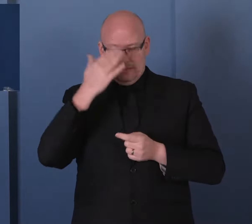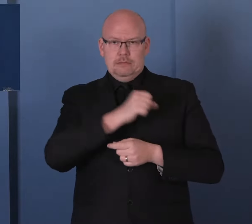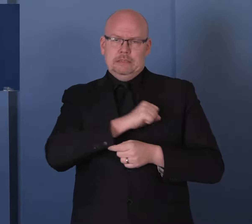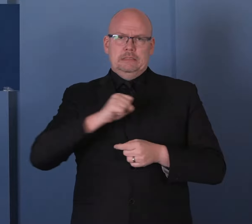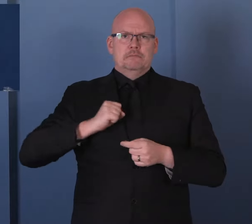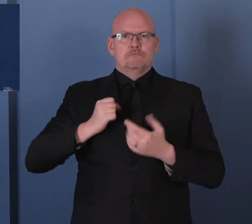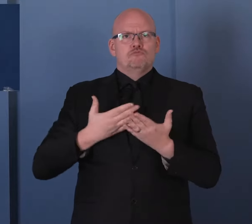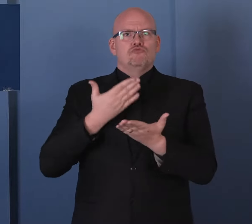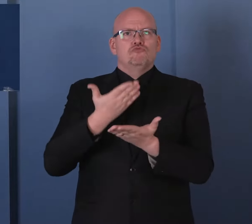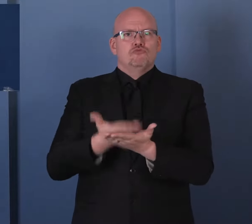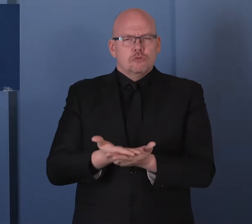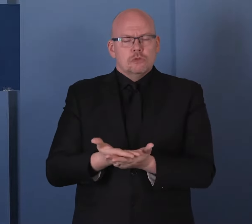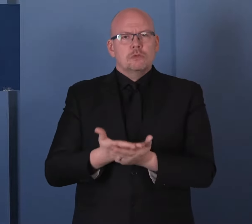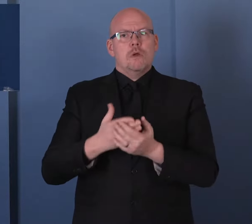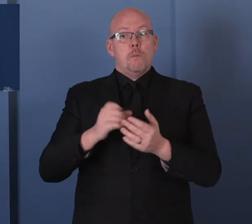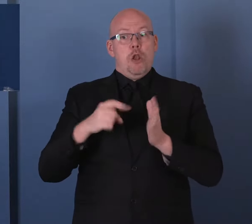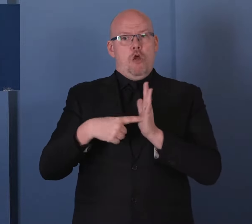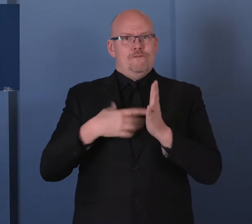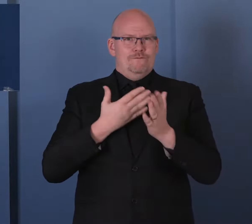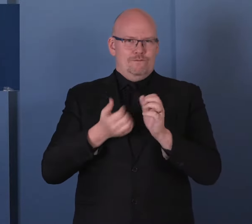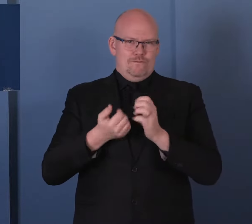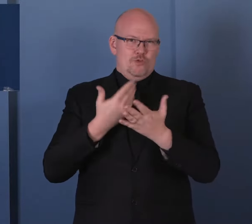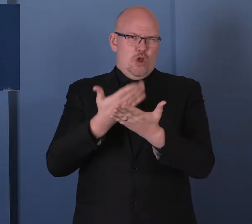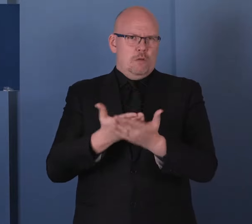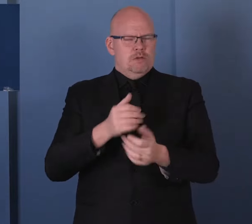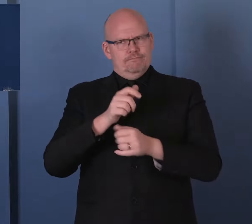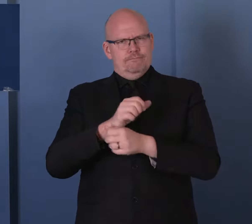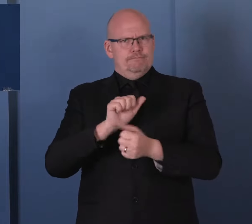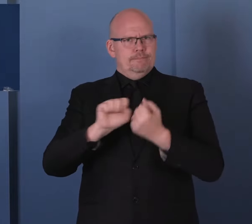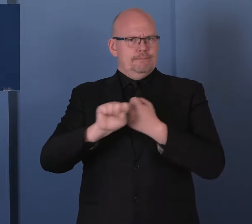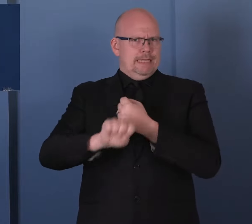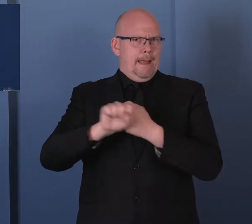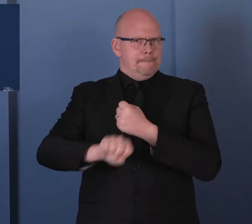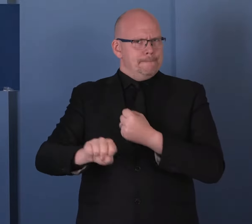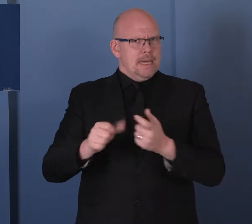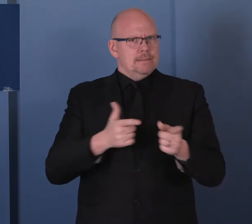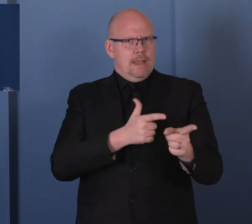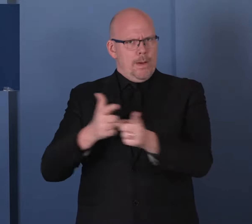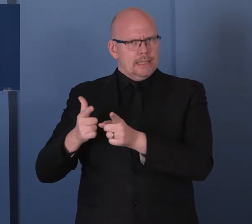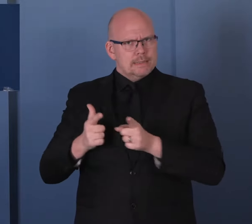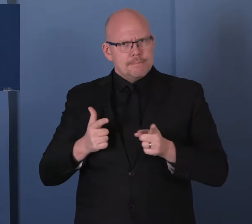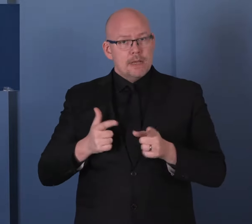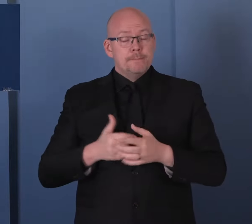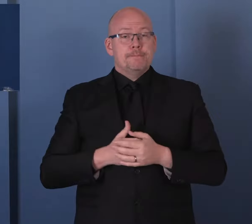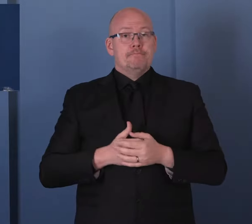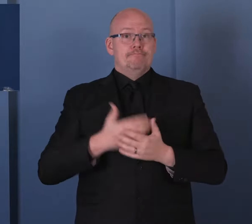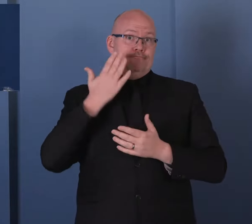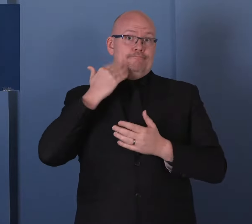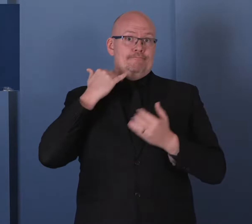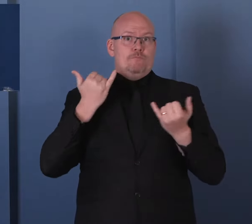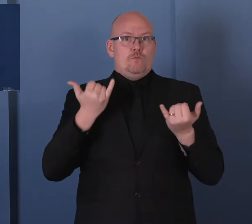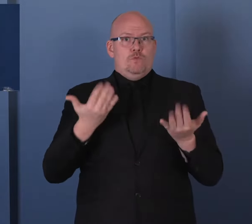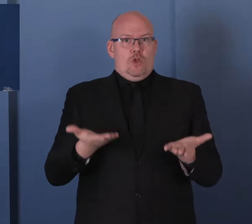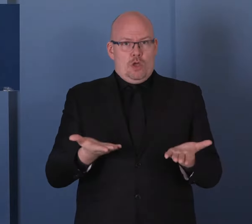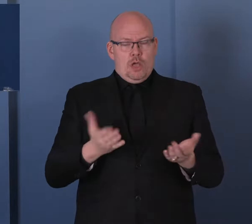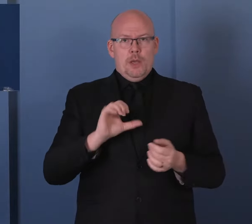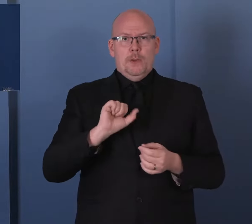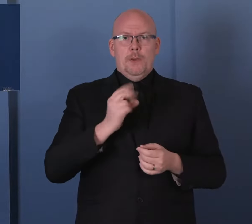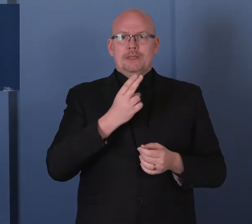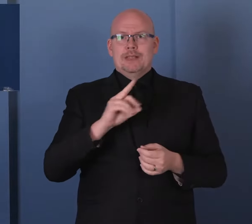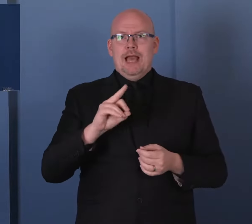on legislation on fighting terrorism. And earlier today, the Minister for Justice, Gunnar